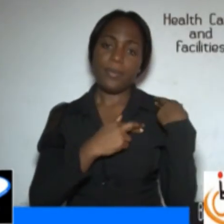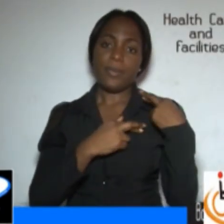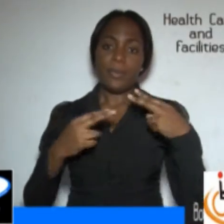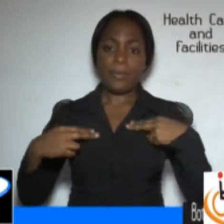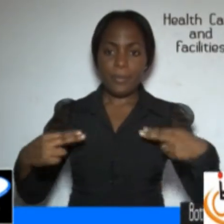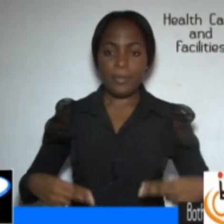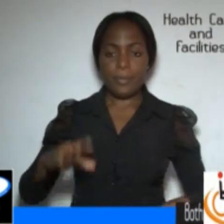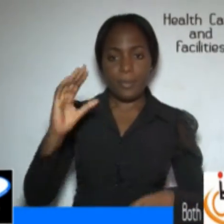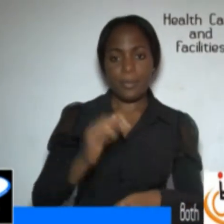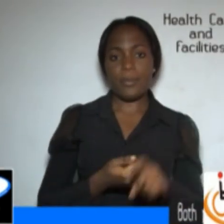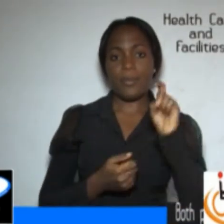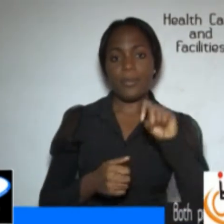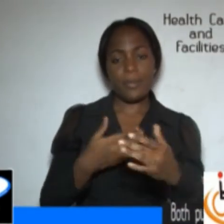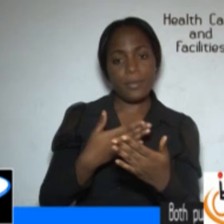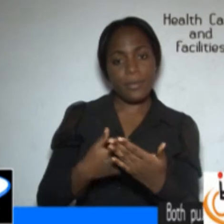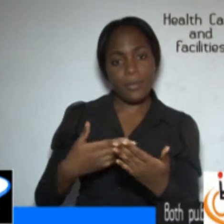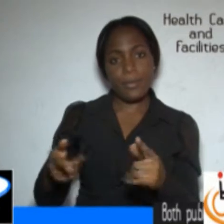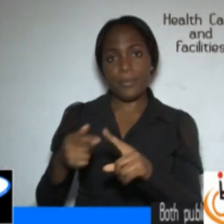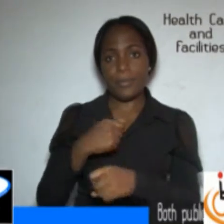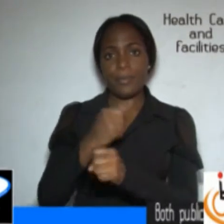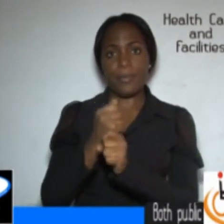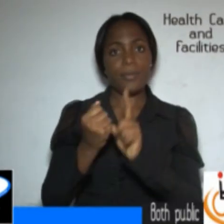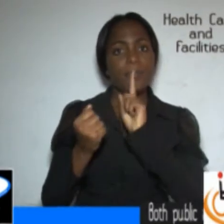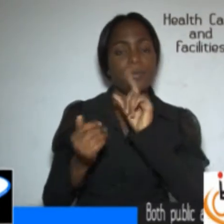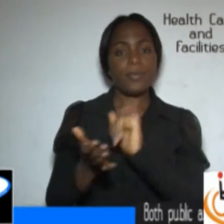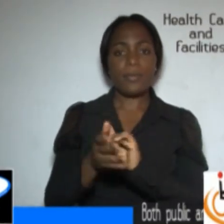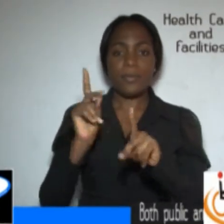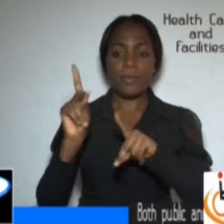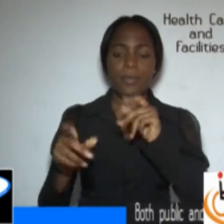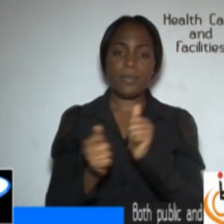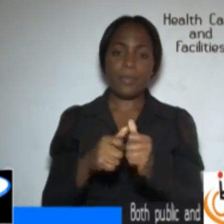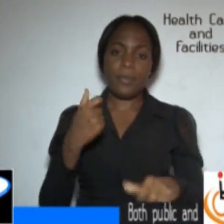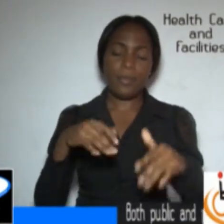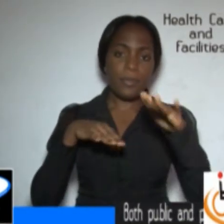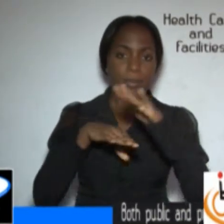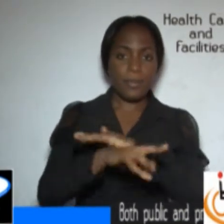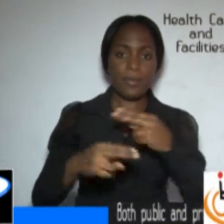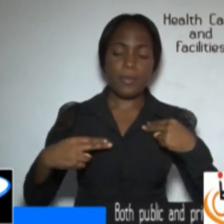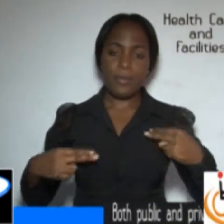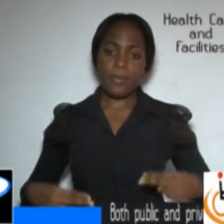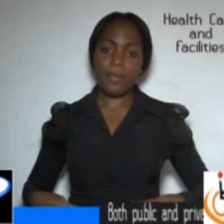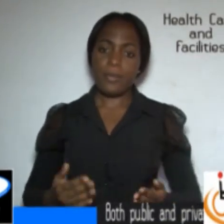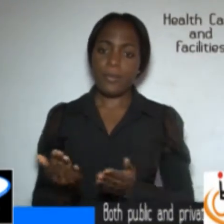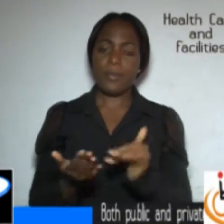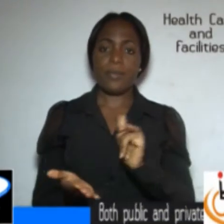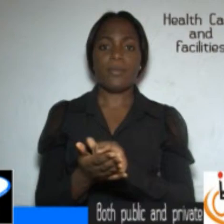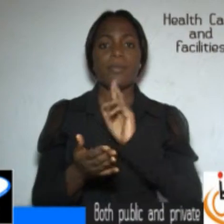appropriate measures to ensure access for persons with disabilities to health services that are gender sensitive and